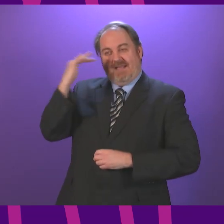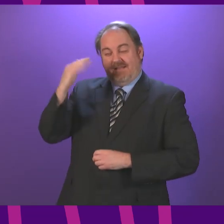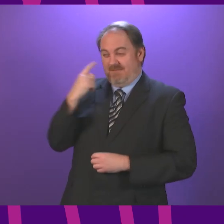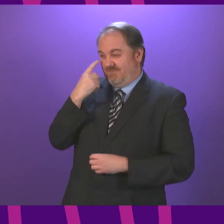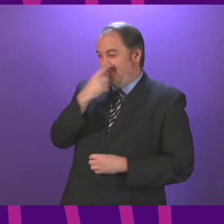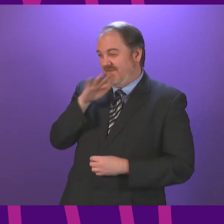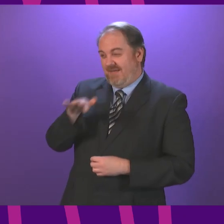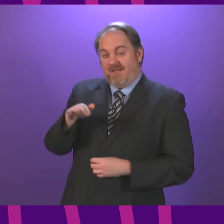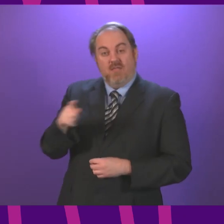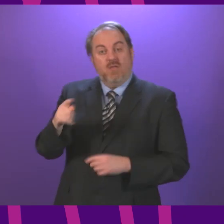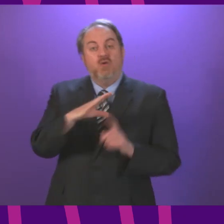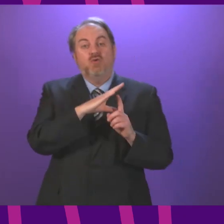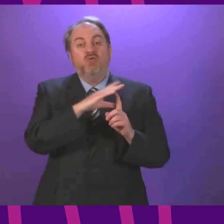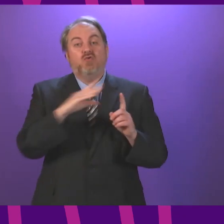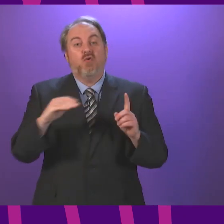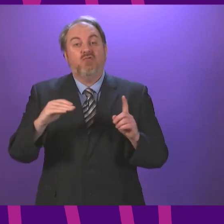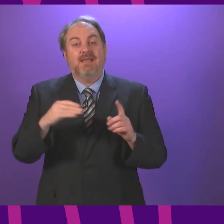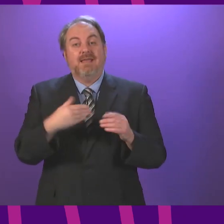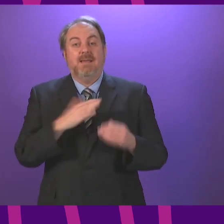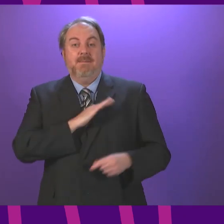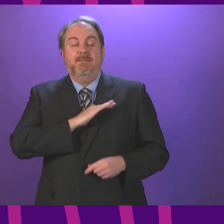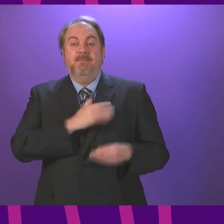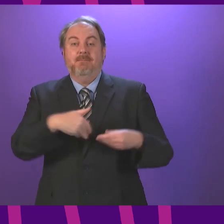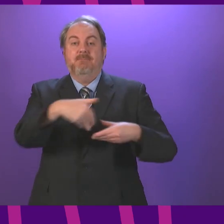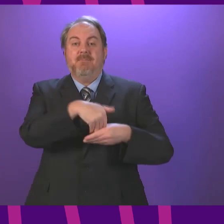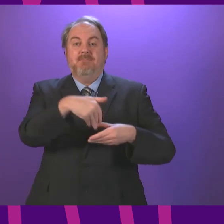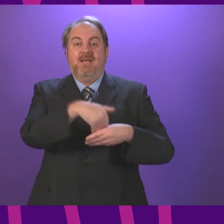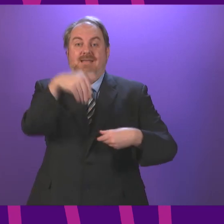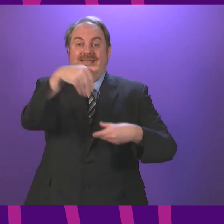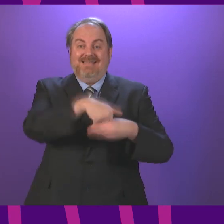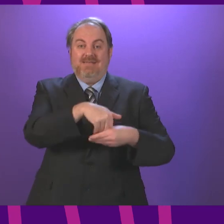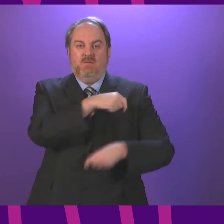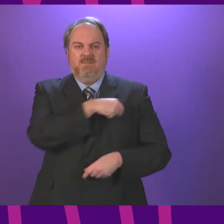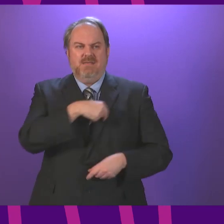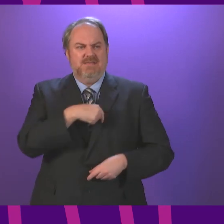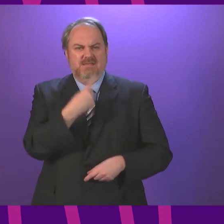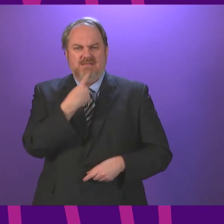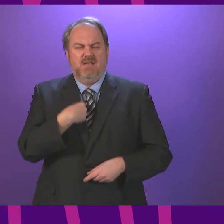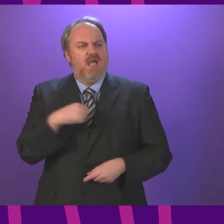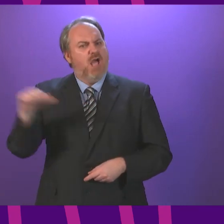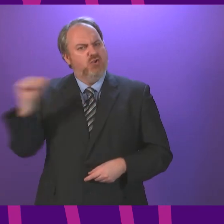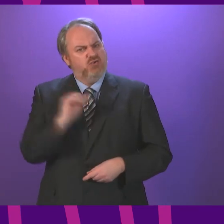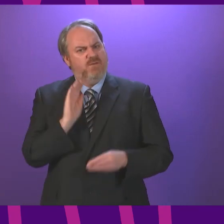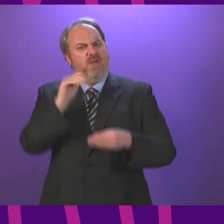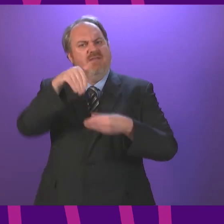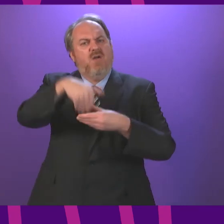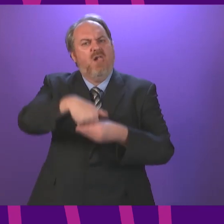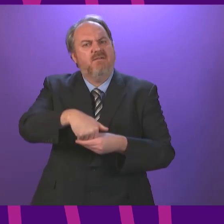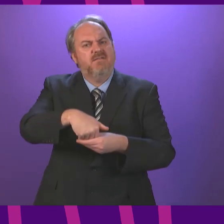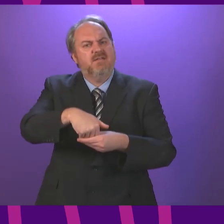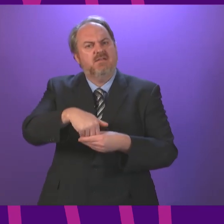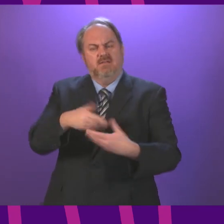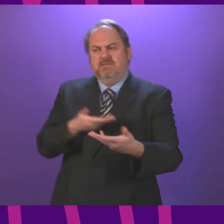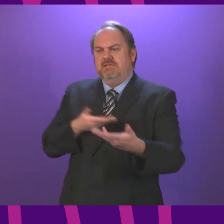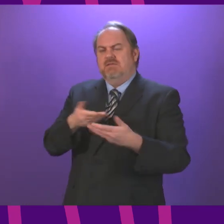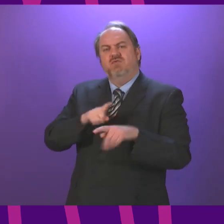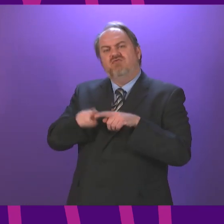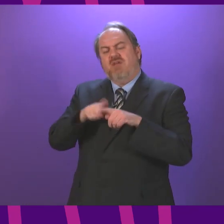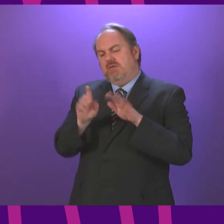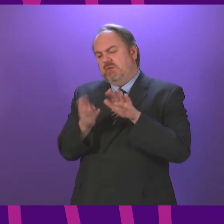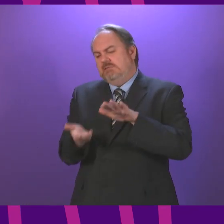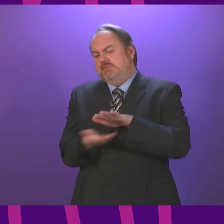one of the Tory members on it seemed to be suggesting that I should have intervened in the process to effectively sweep